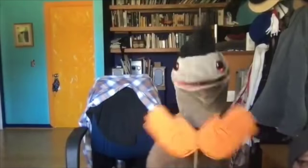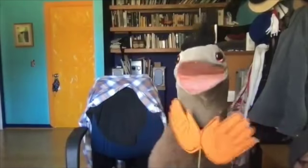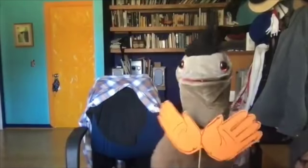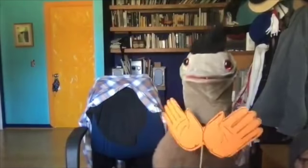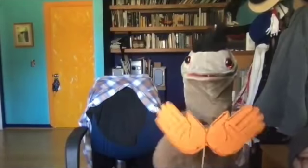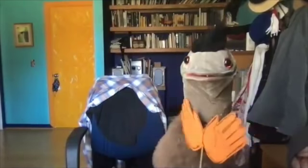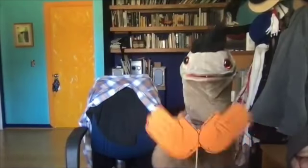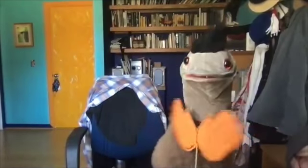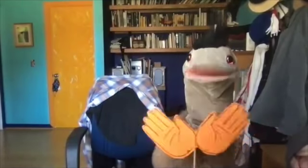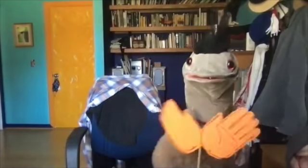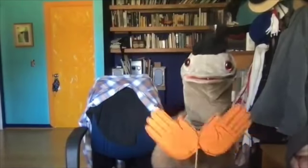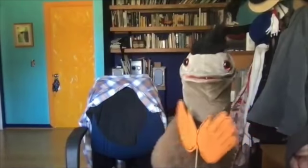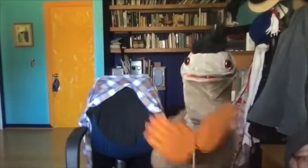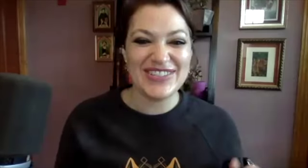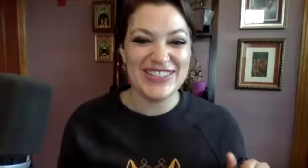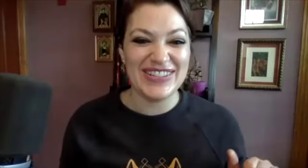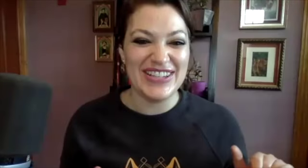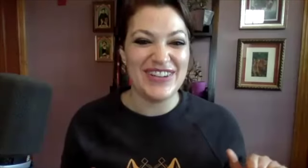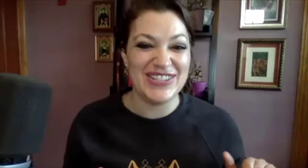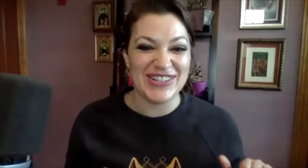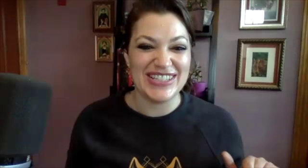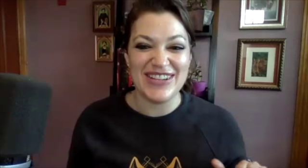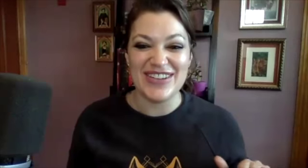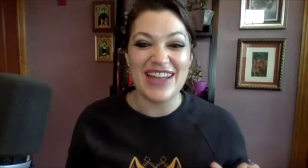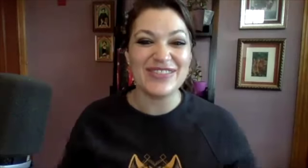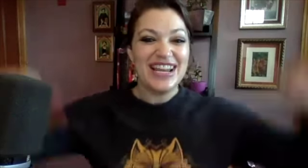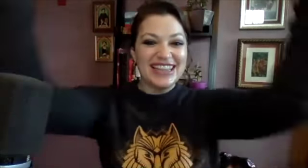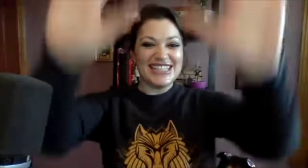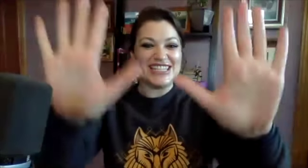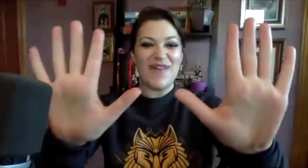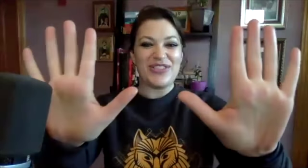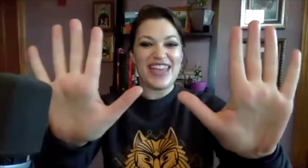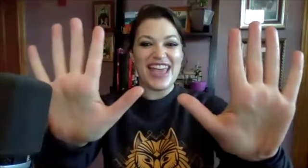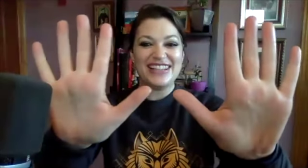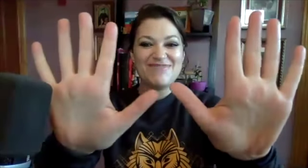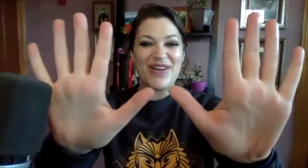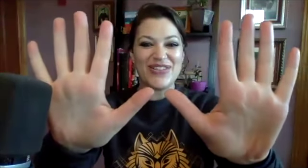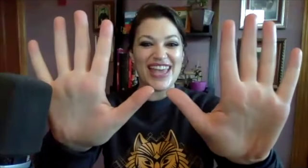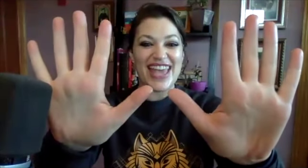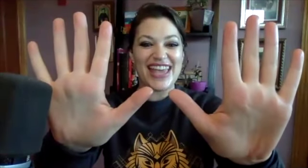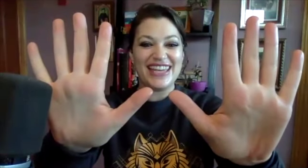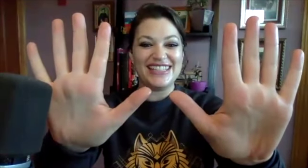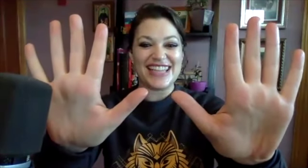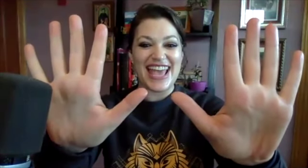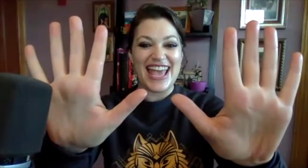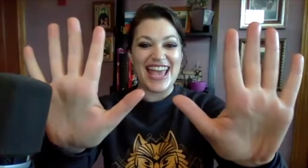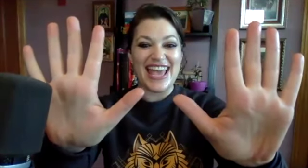applause. Oh, this one's really fun, George. Let me try. Everyone, let's see both hands. And